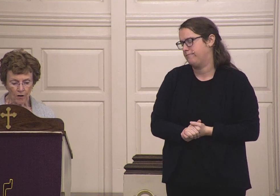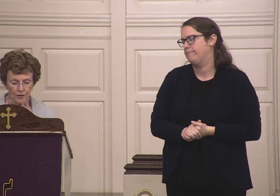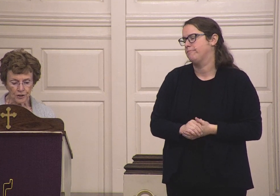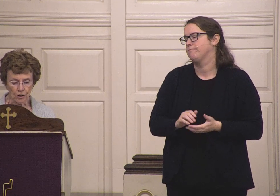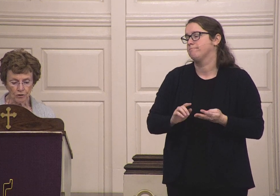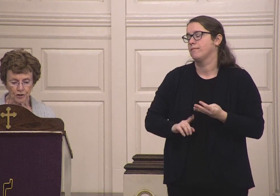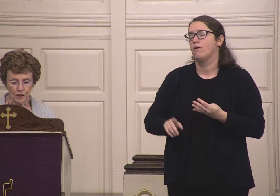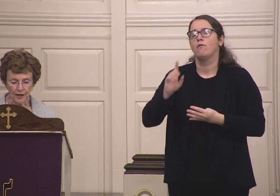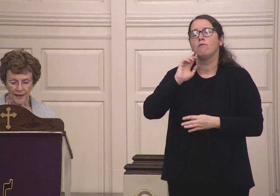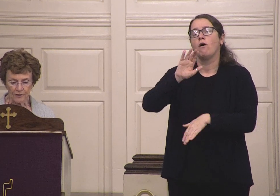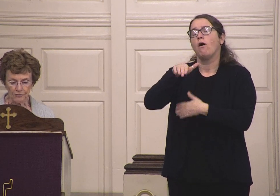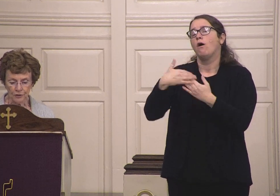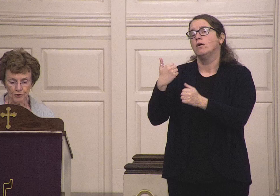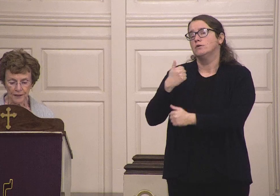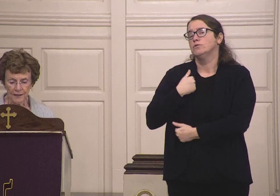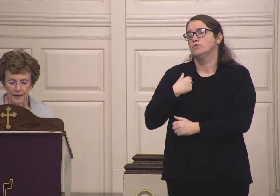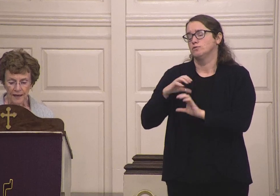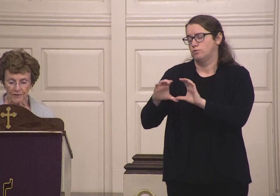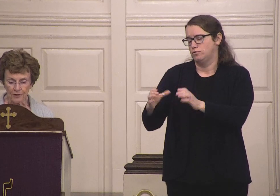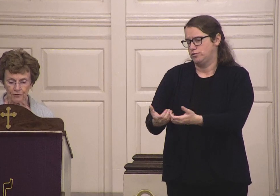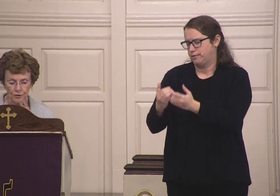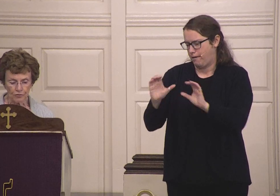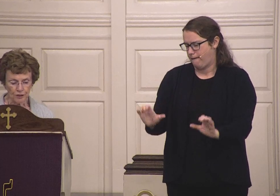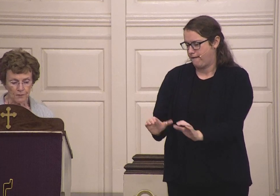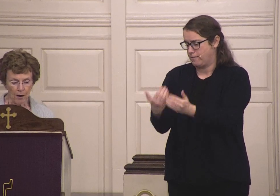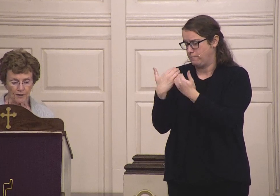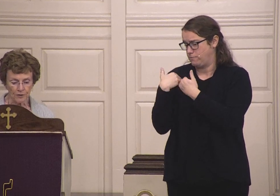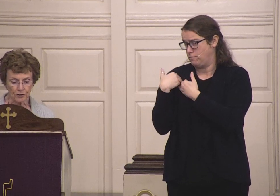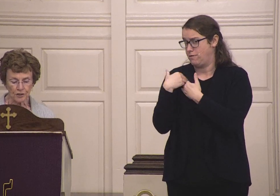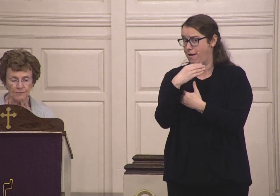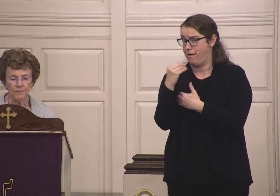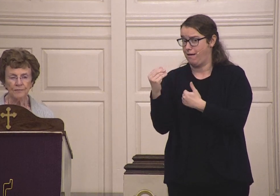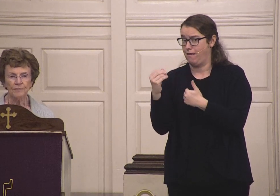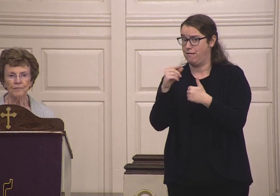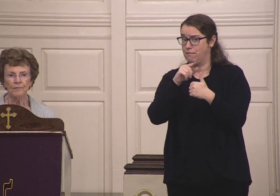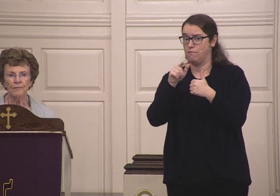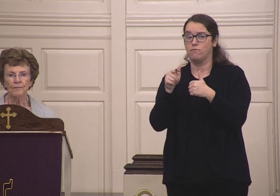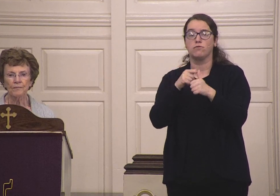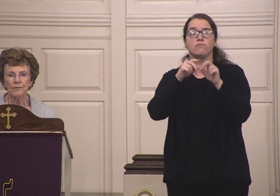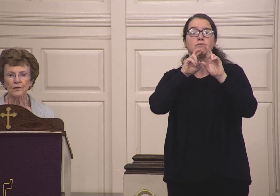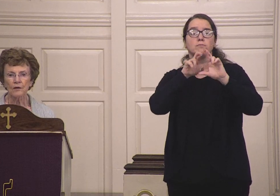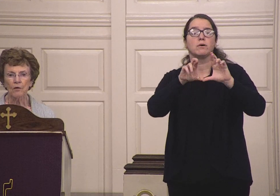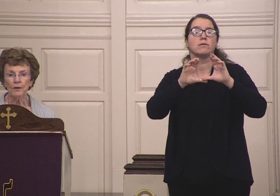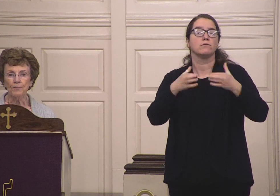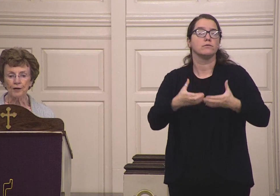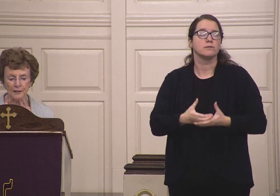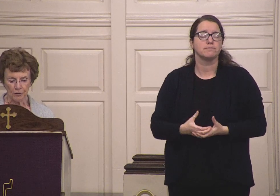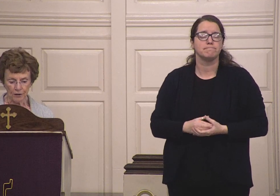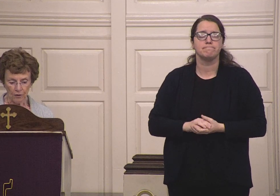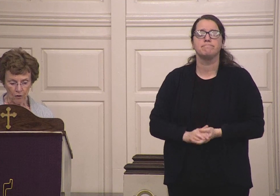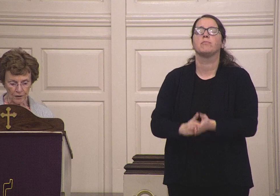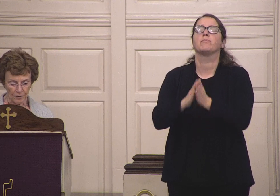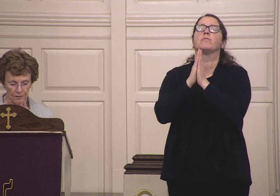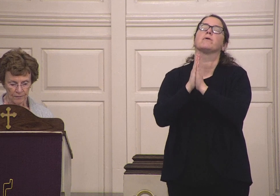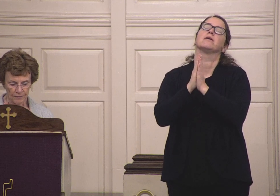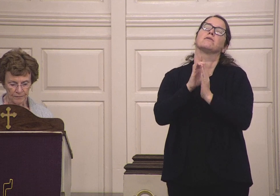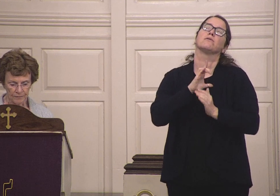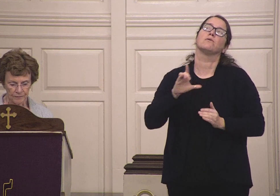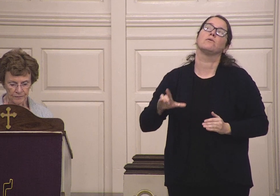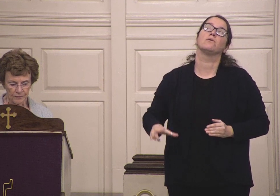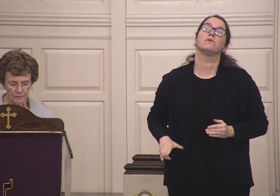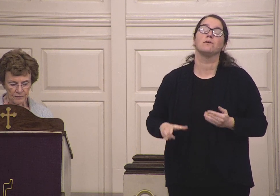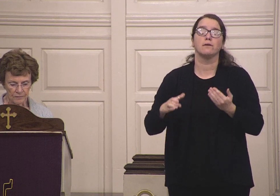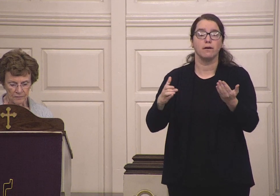For all the soldiers on active duty and the first responders, we pray to the Lord.